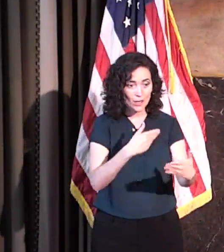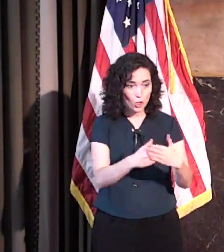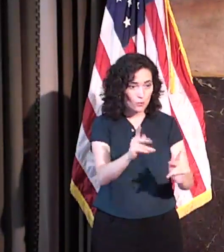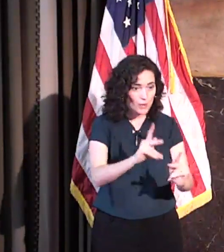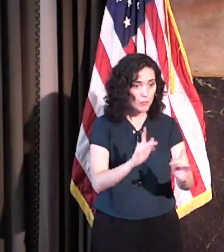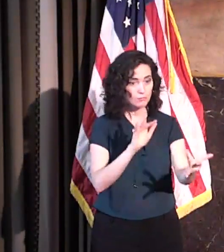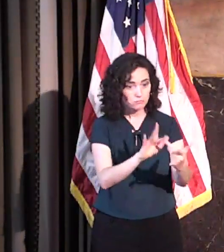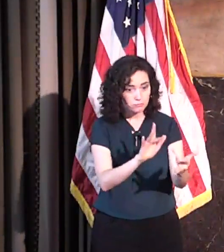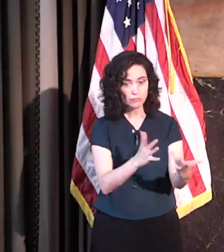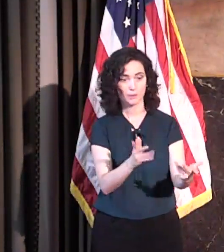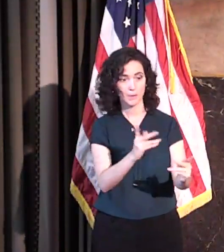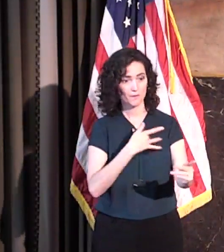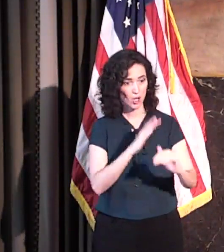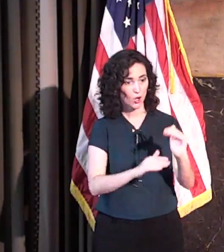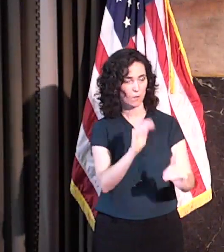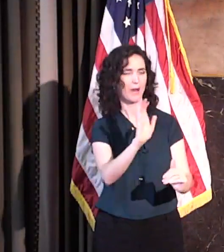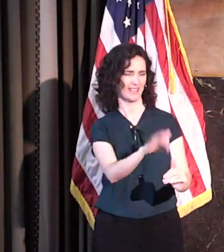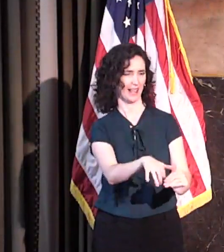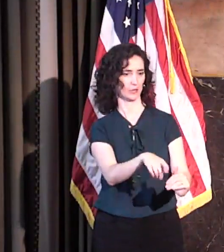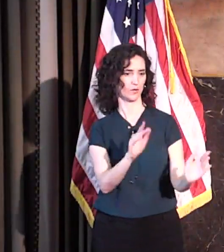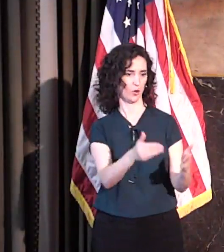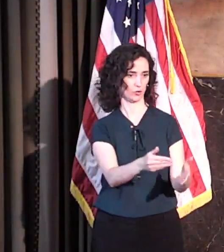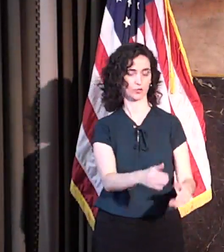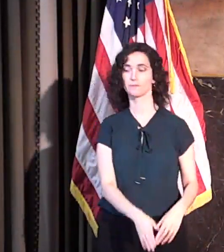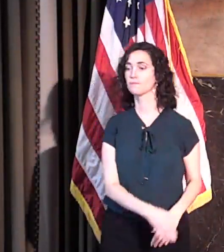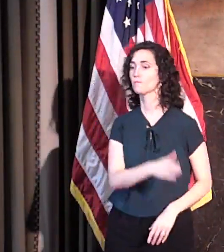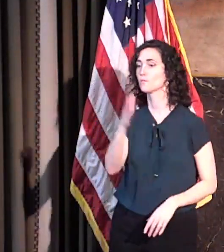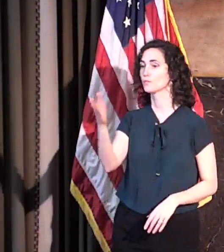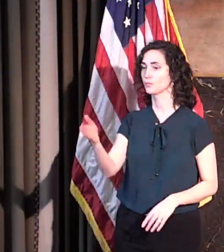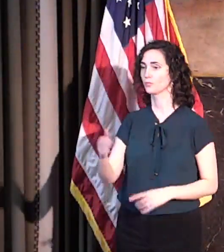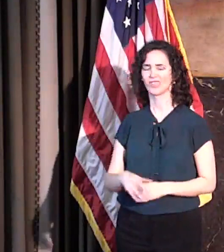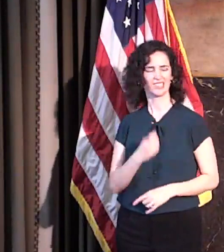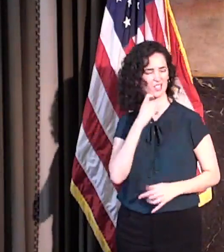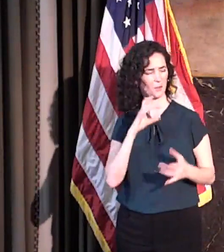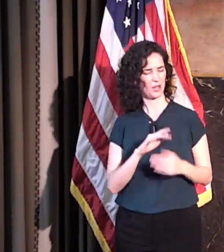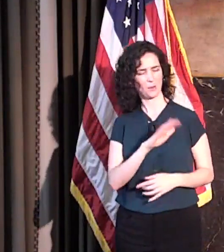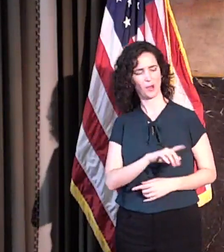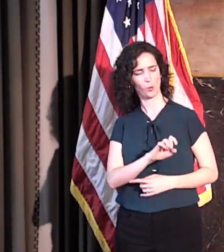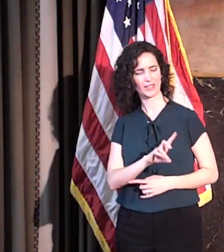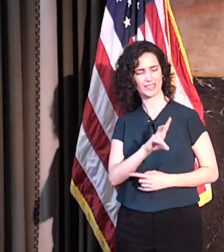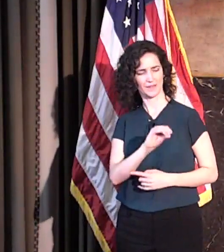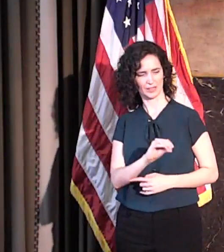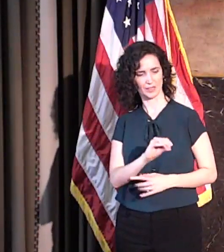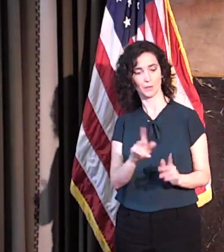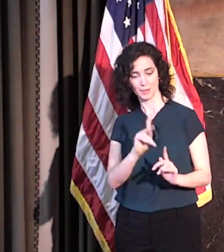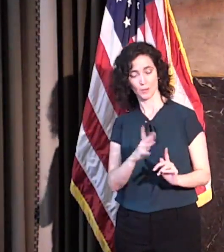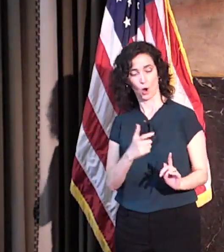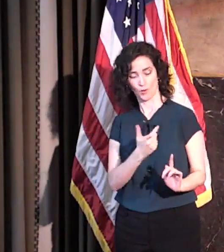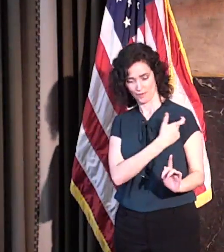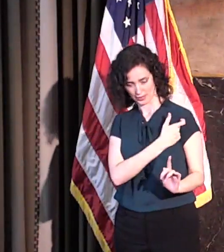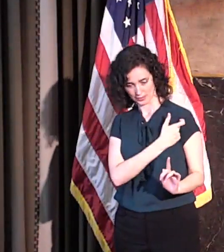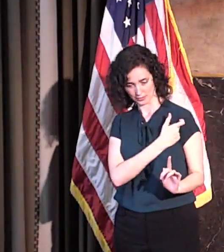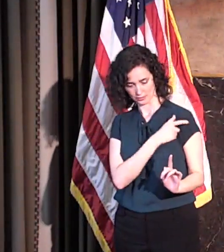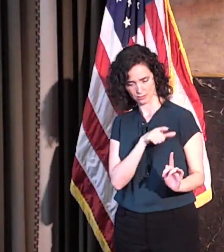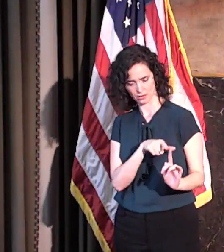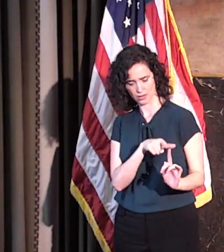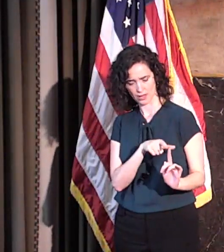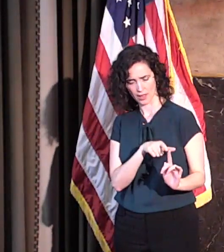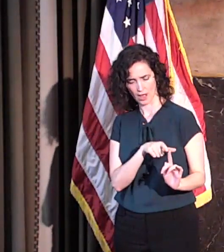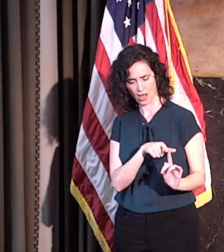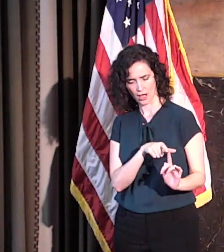Yes? Dr. Kanner, with those breakthrough cases, the 170 you referenced a minute ago, are y'all seeing more of those cases with a certain one of the